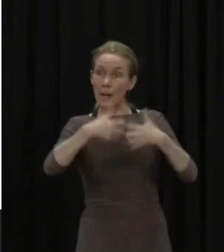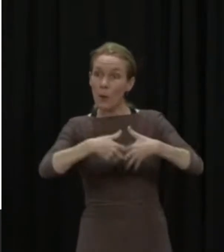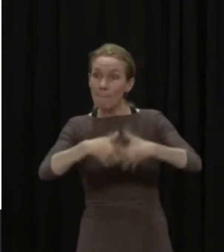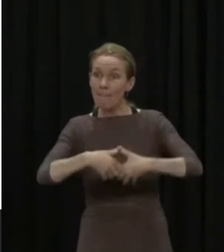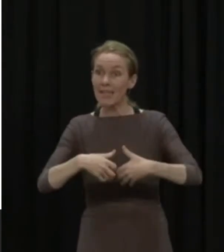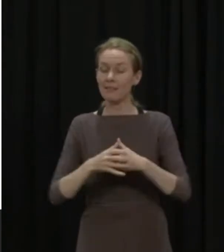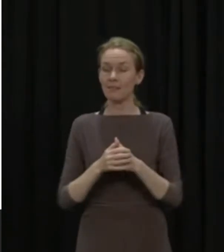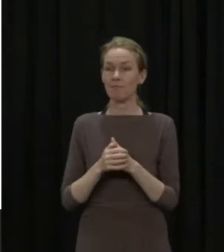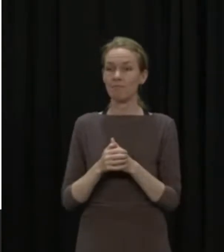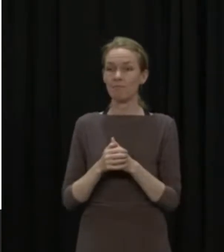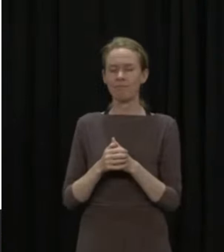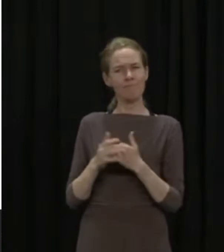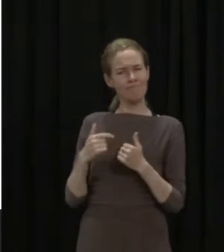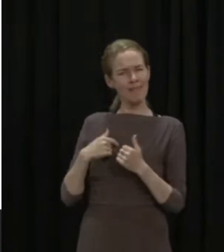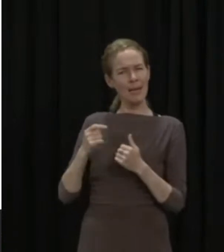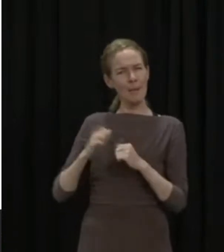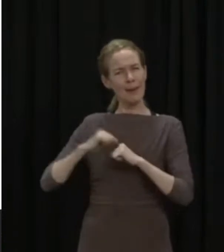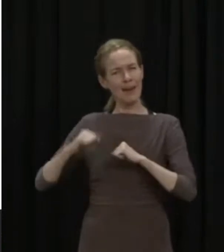to workforce,